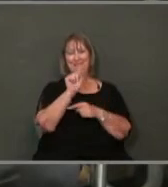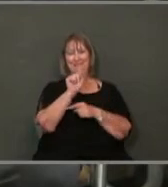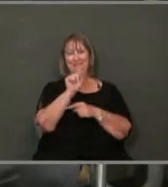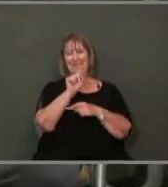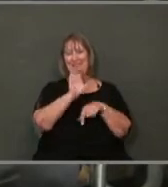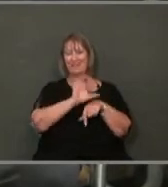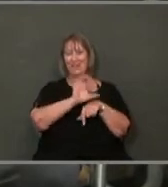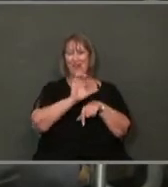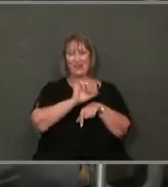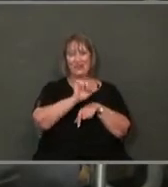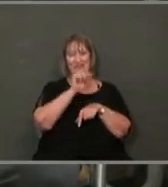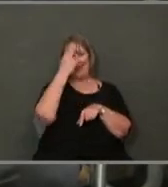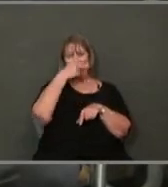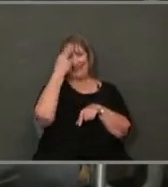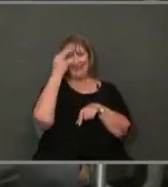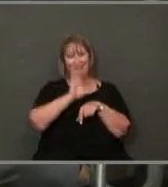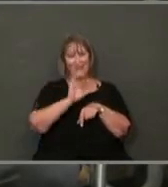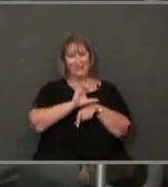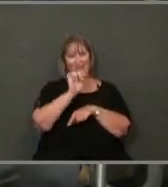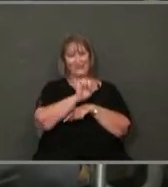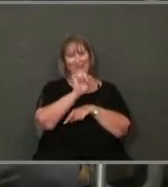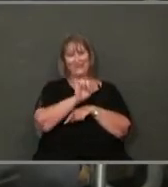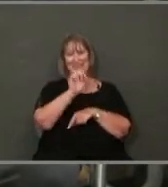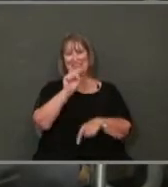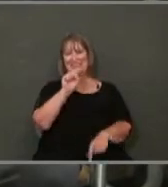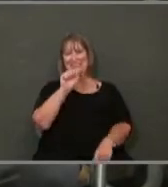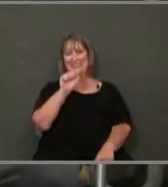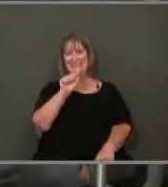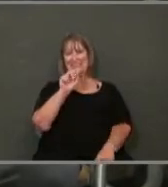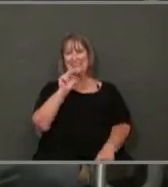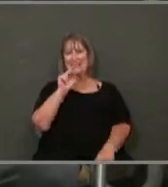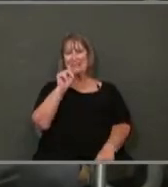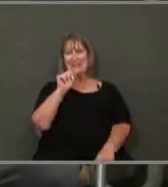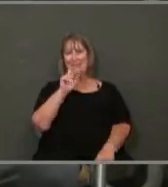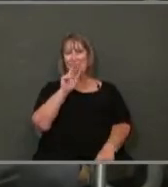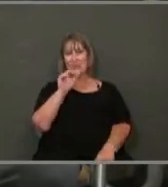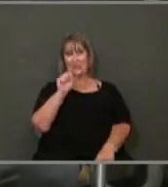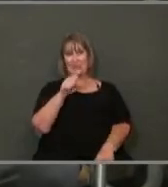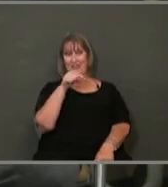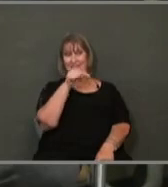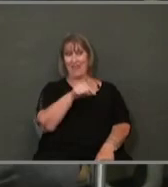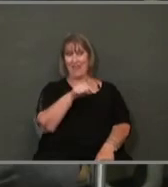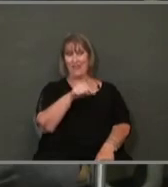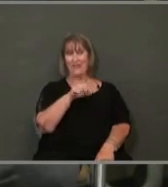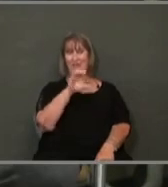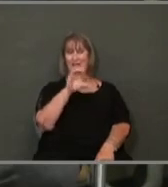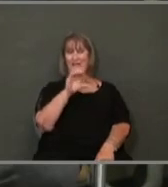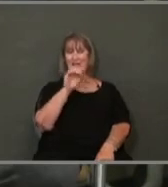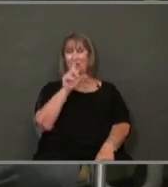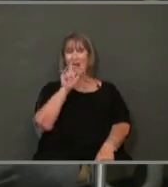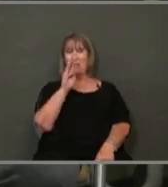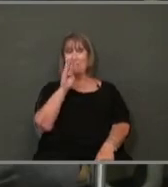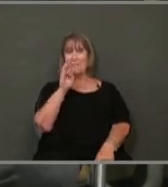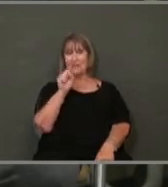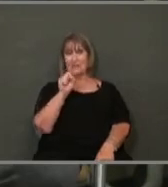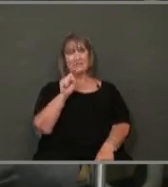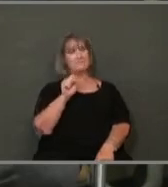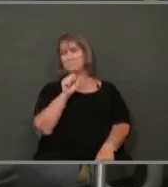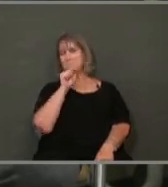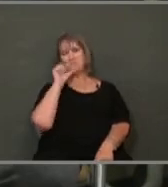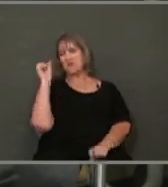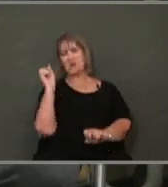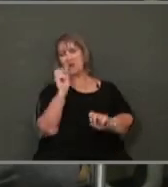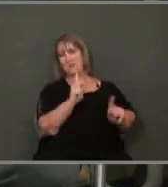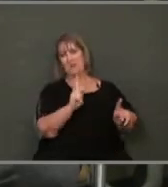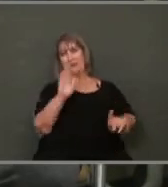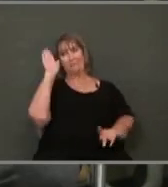outside that Catholic church there off of Santa Rosa. That one is not going back either because the council at the time, it was a